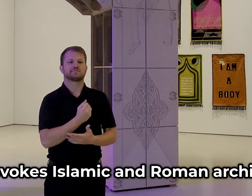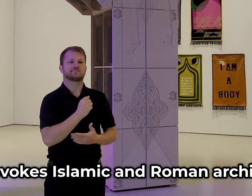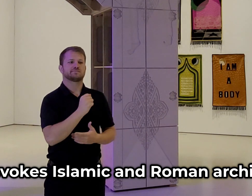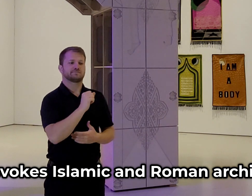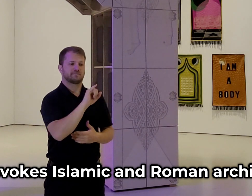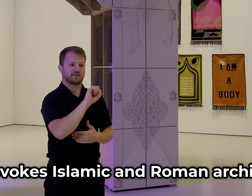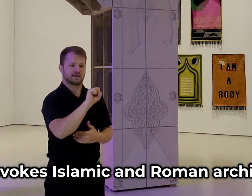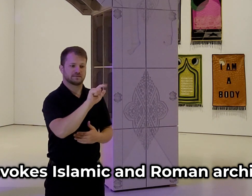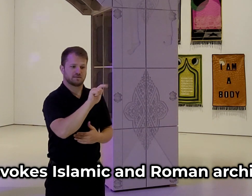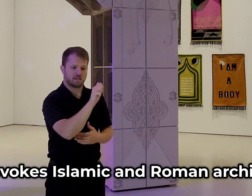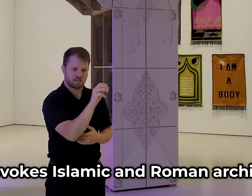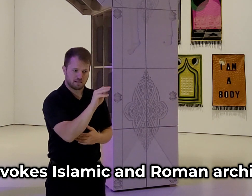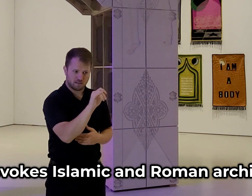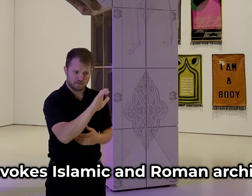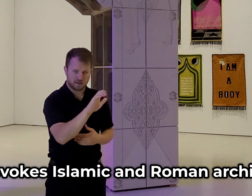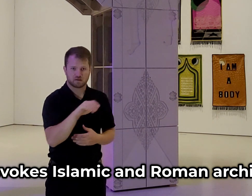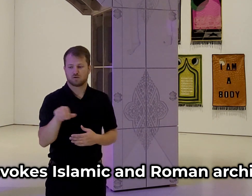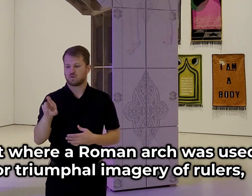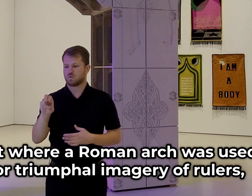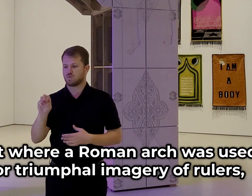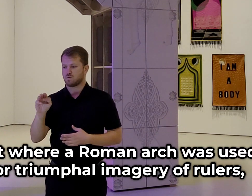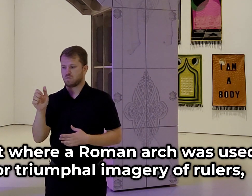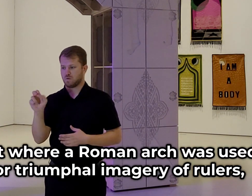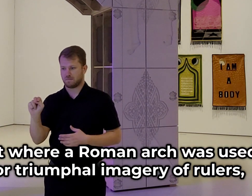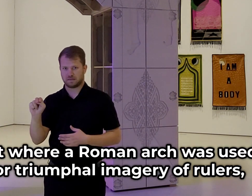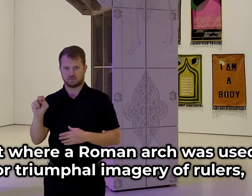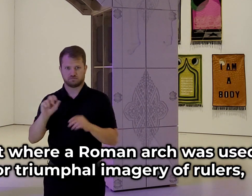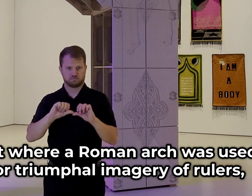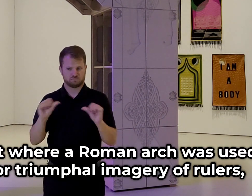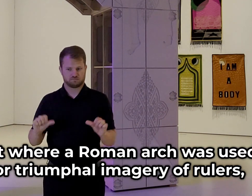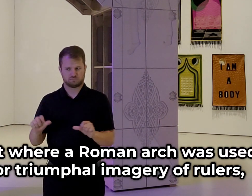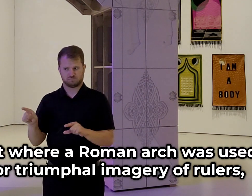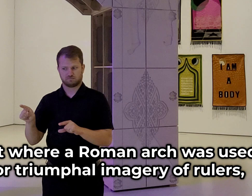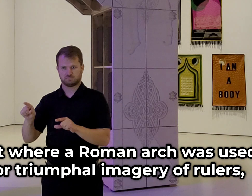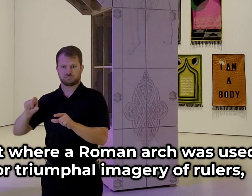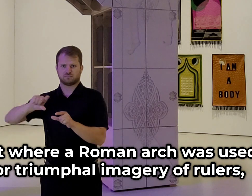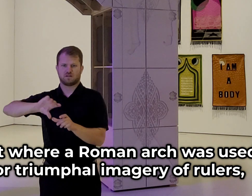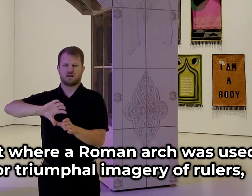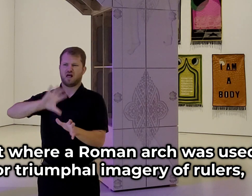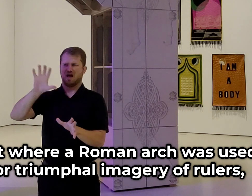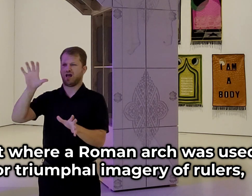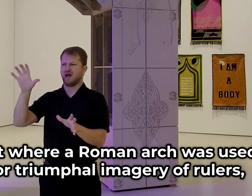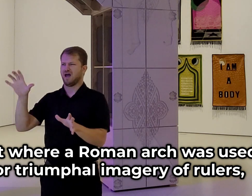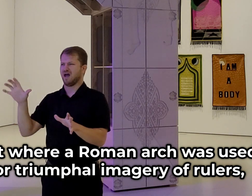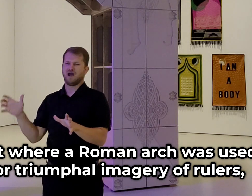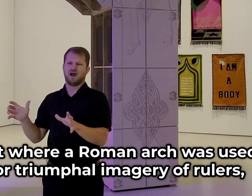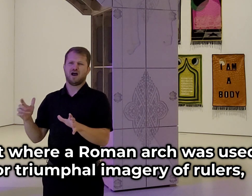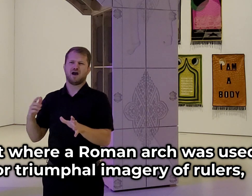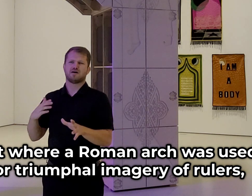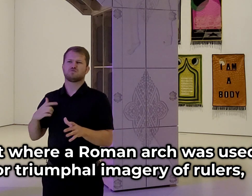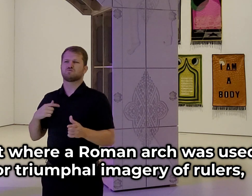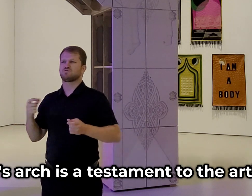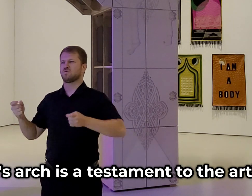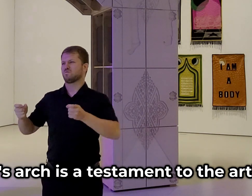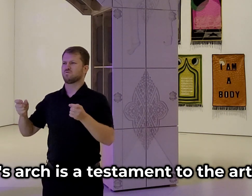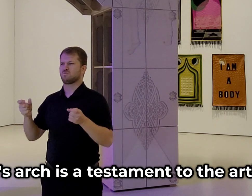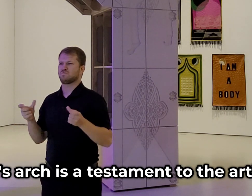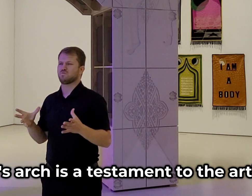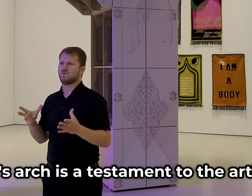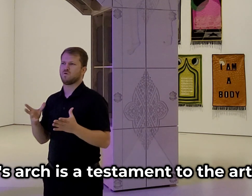architecture. But where Roman arch was used for triumphal imagery of rulers, Khan's arch is a